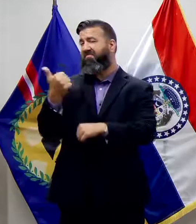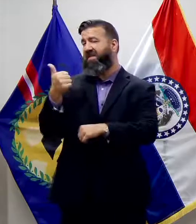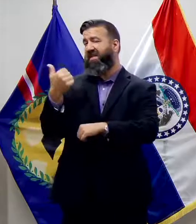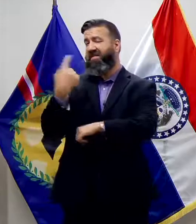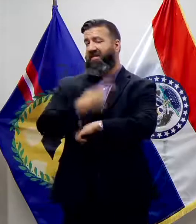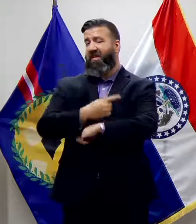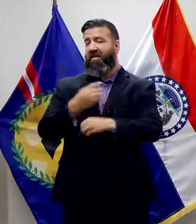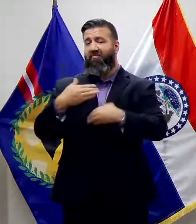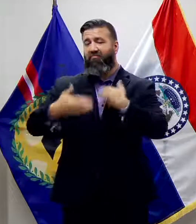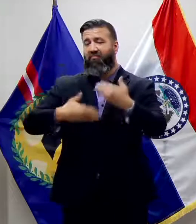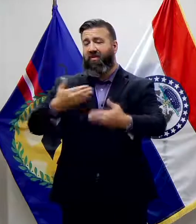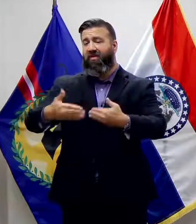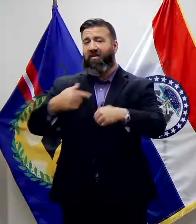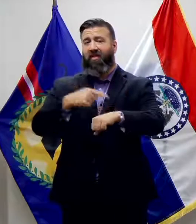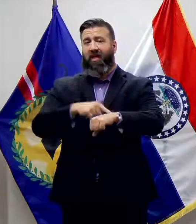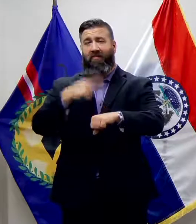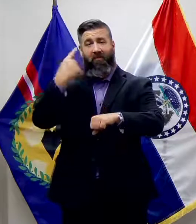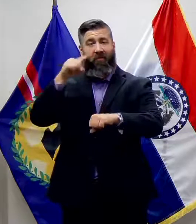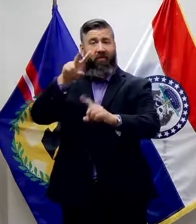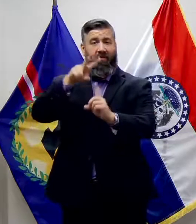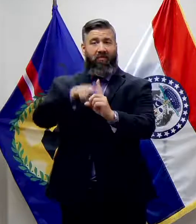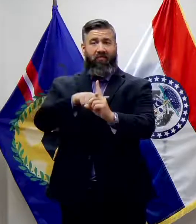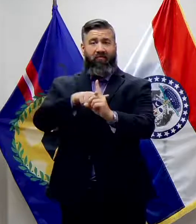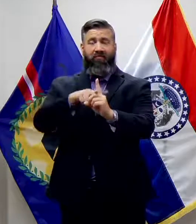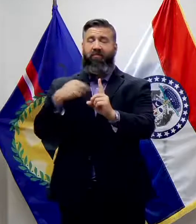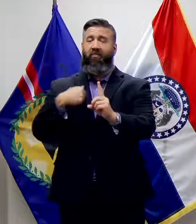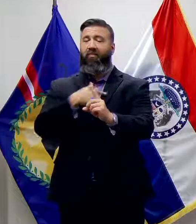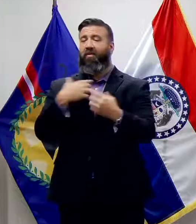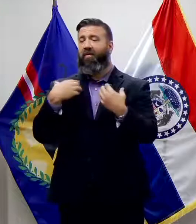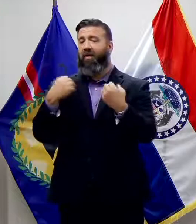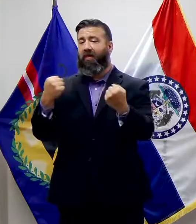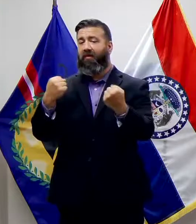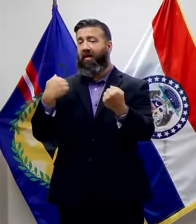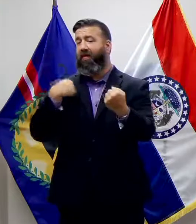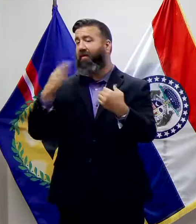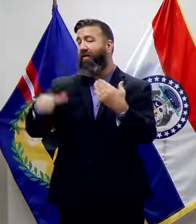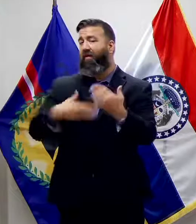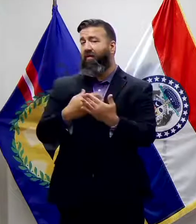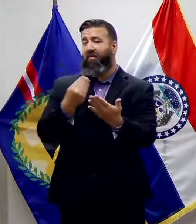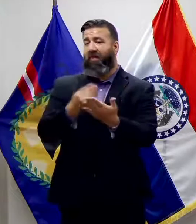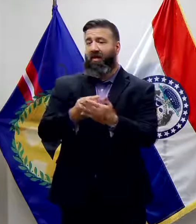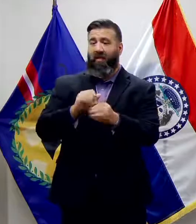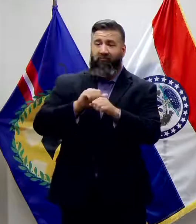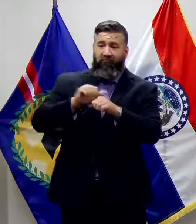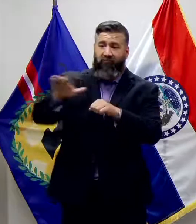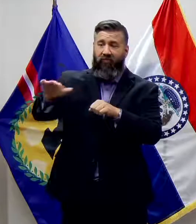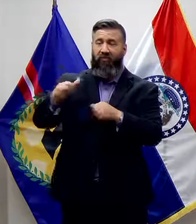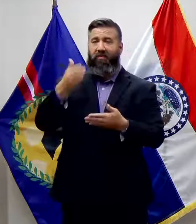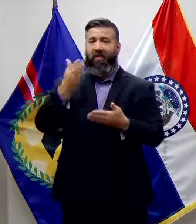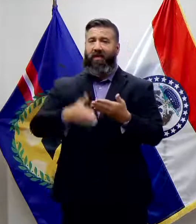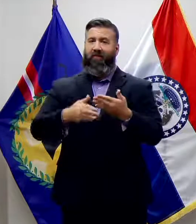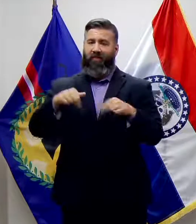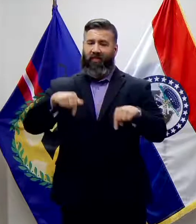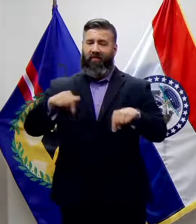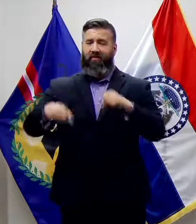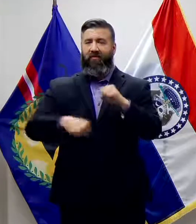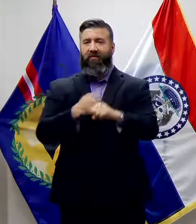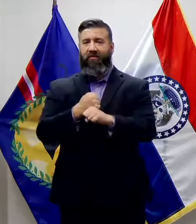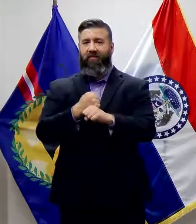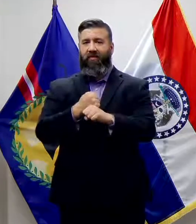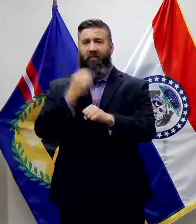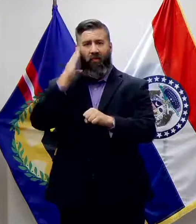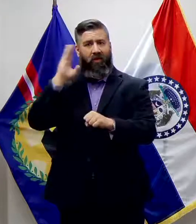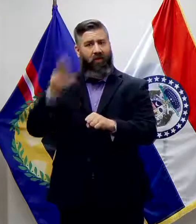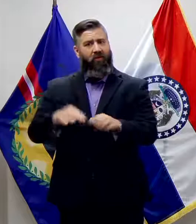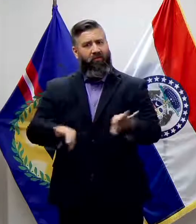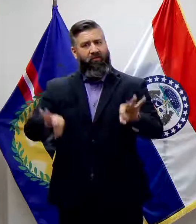for applications, and we are confident we will have all the funds out the door by the end of the year. And we know the need is great.